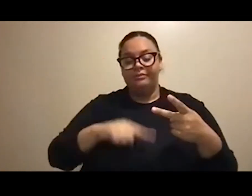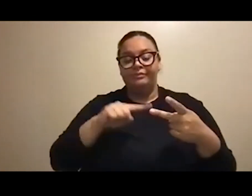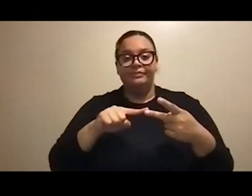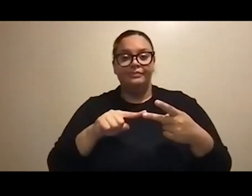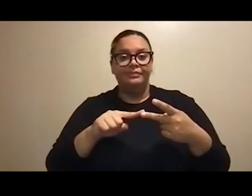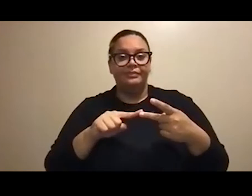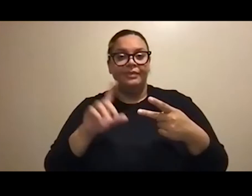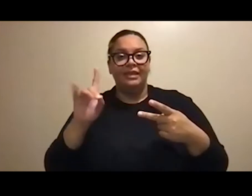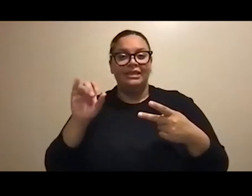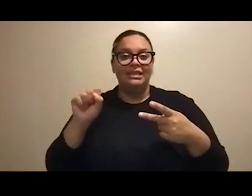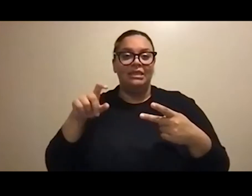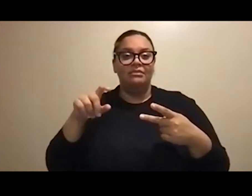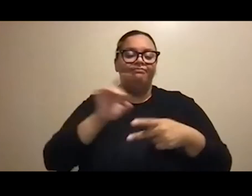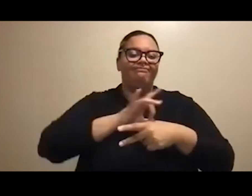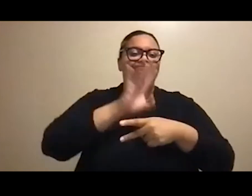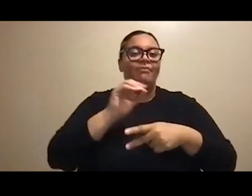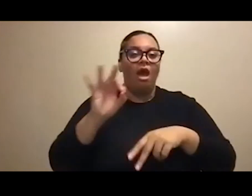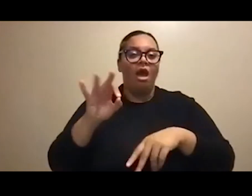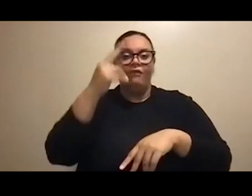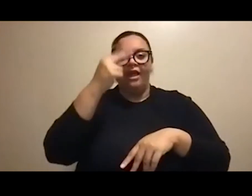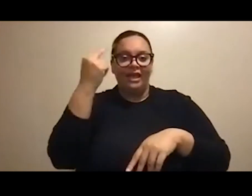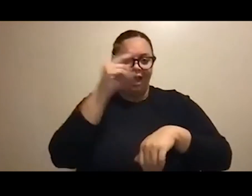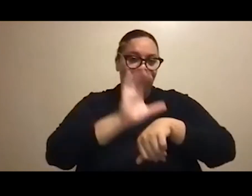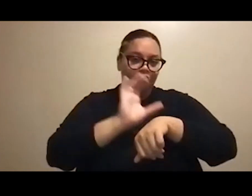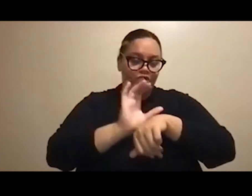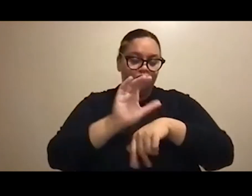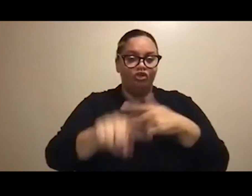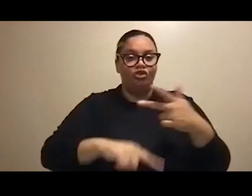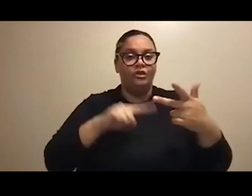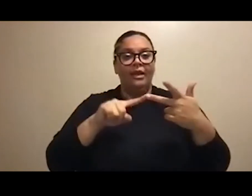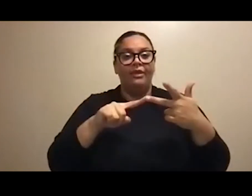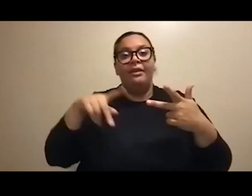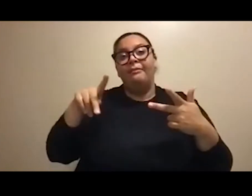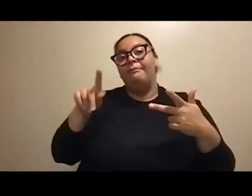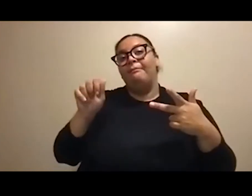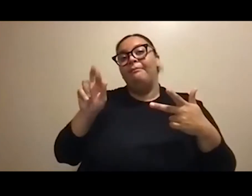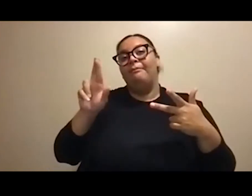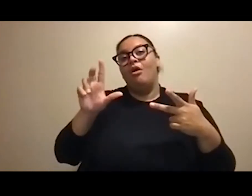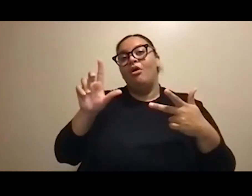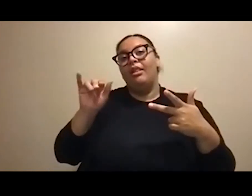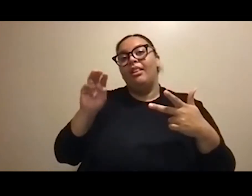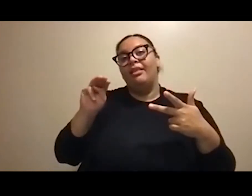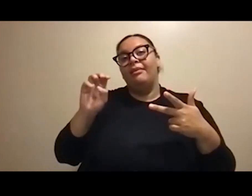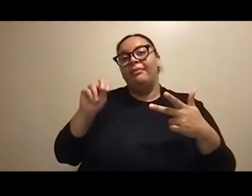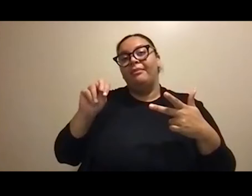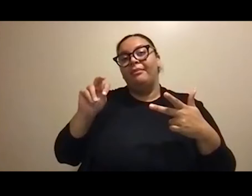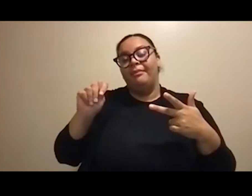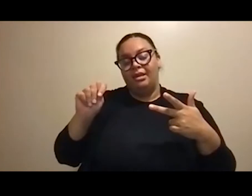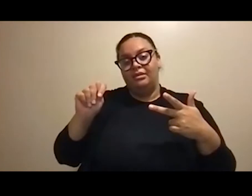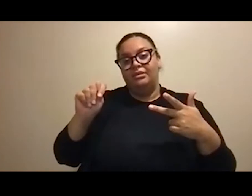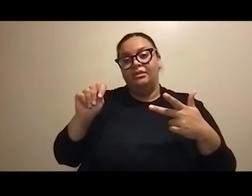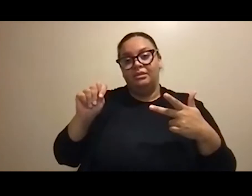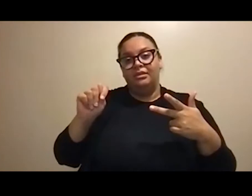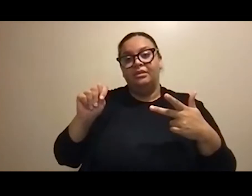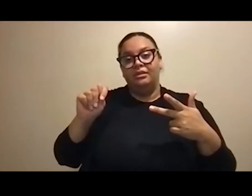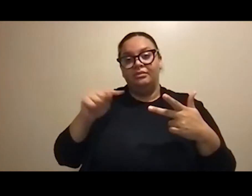disposal of the Catholic Church by the then king, and then the parliamentary supremacy with Oliver